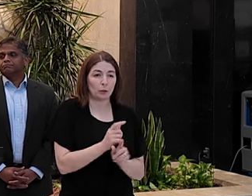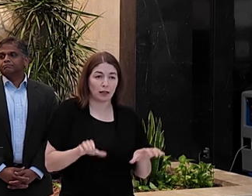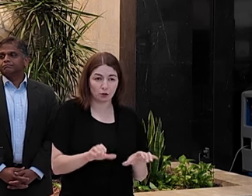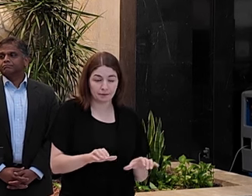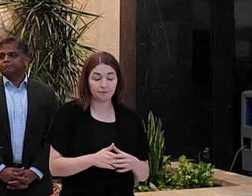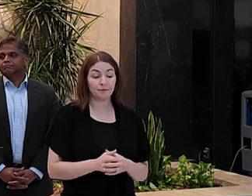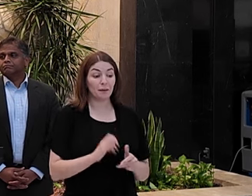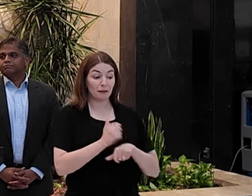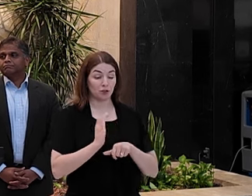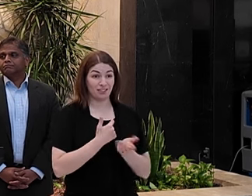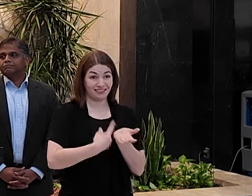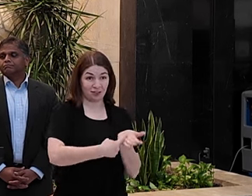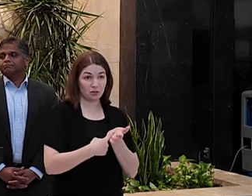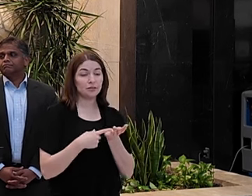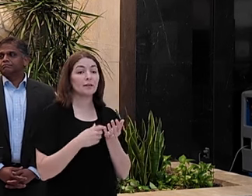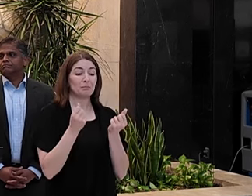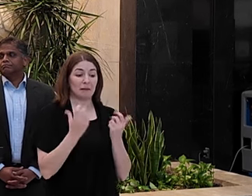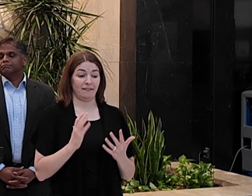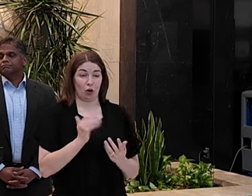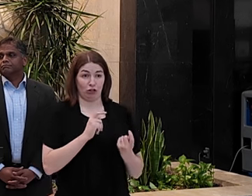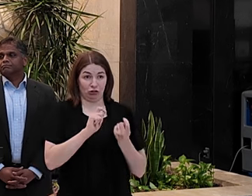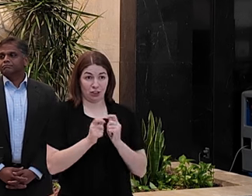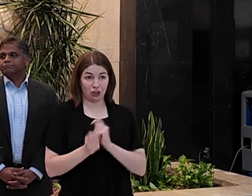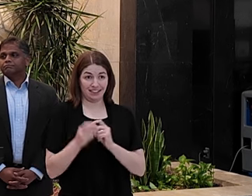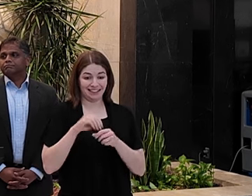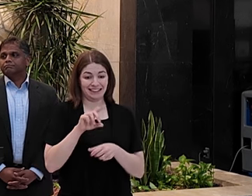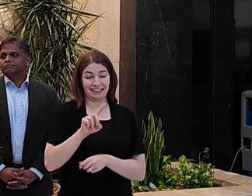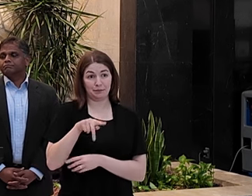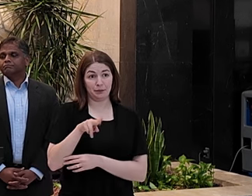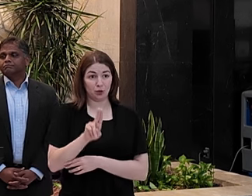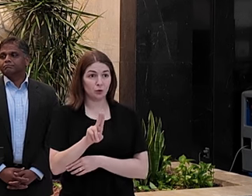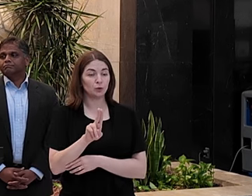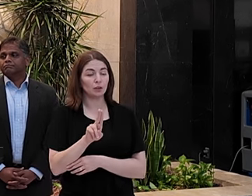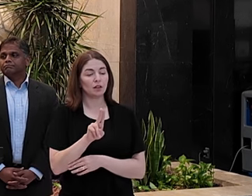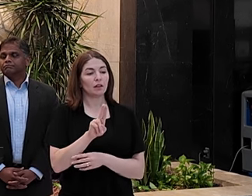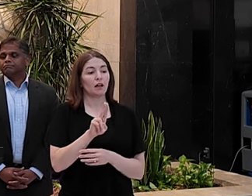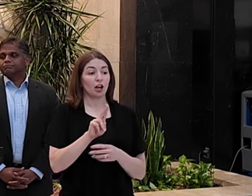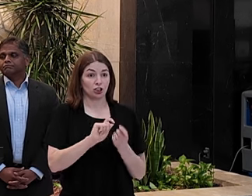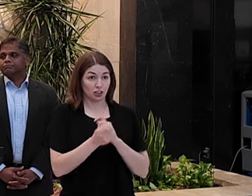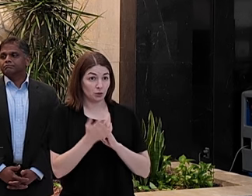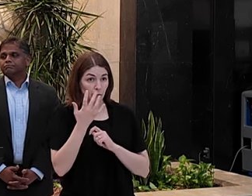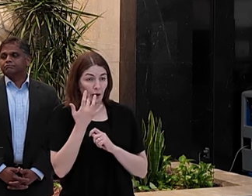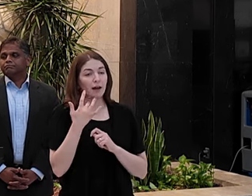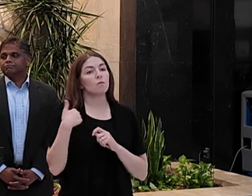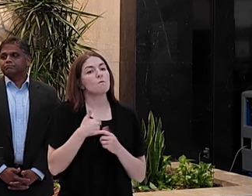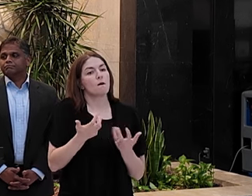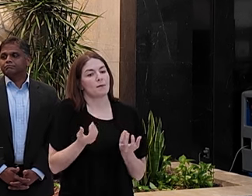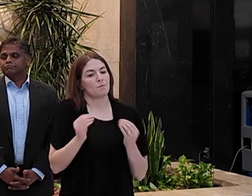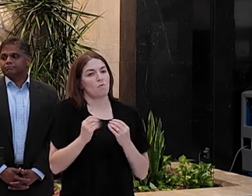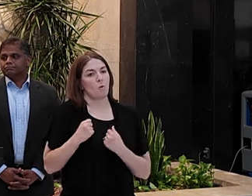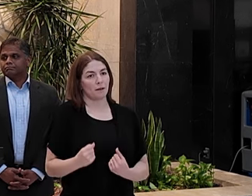we've structured a lot of the changes in DPU around being more robust, being more